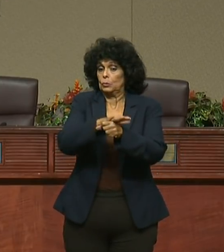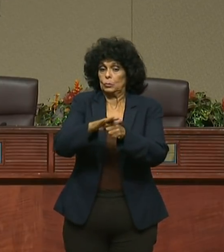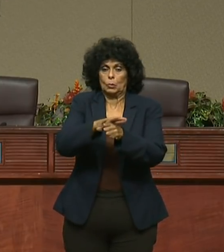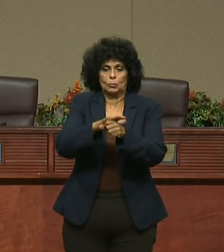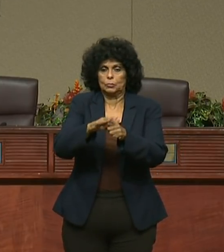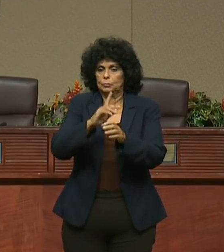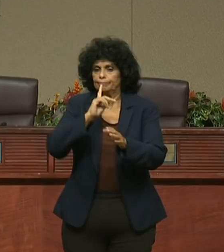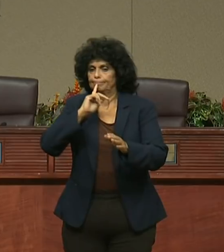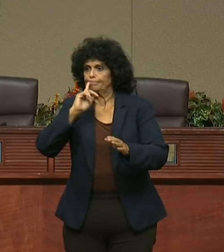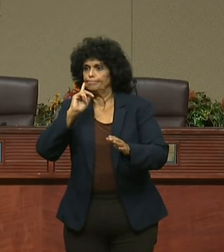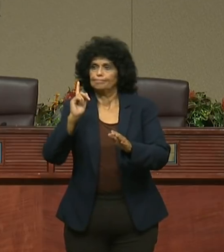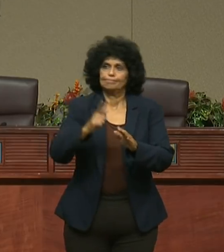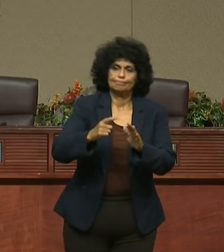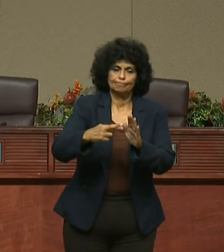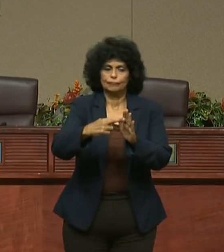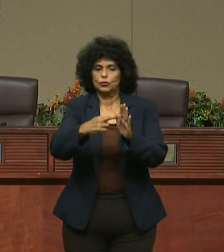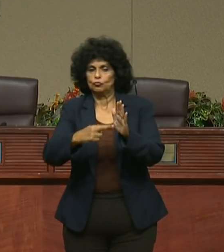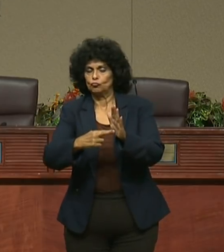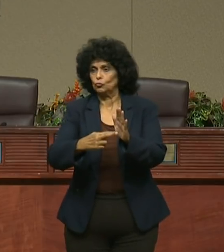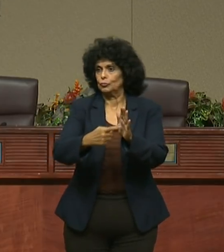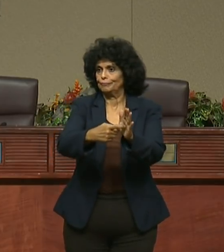that restricted